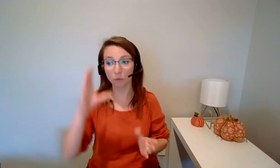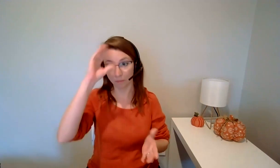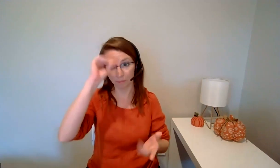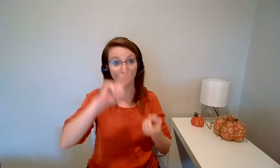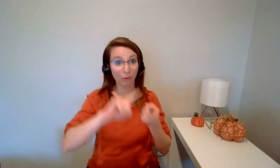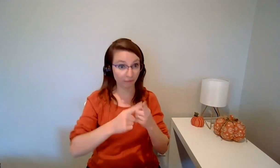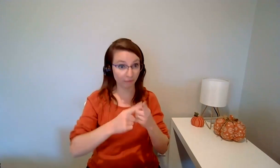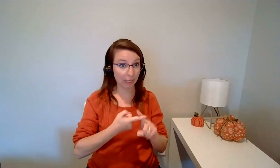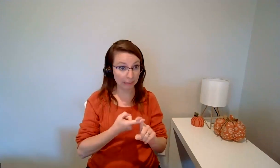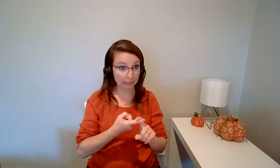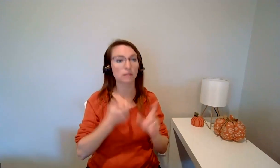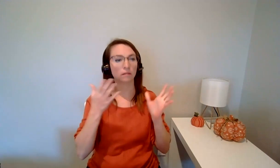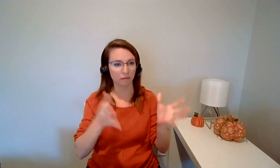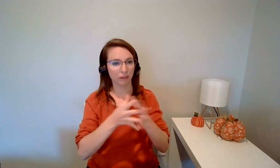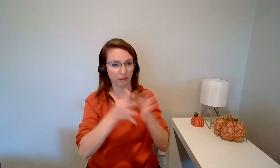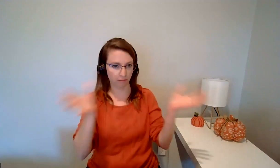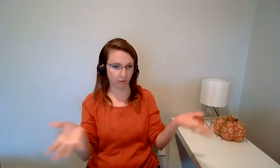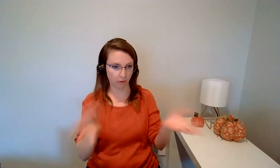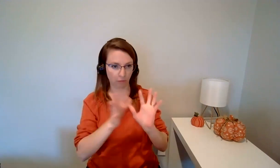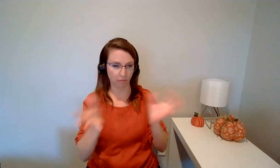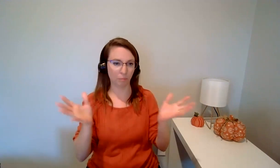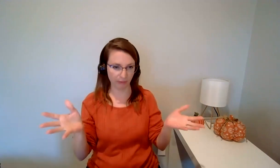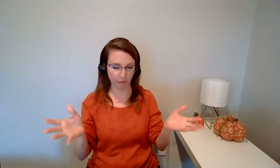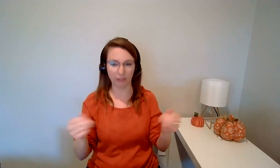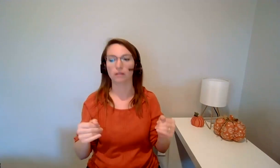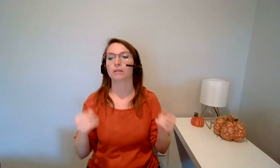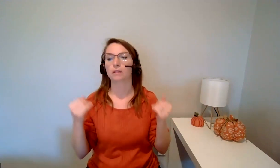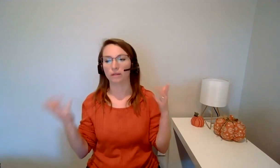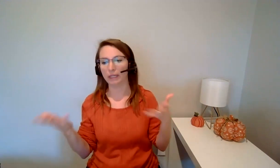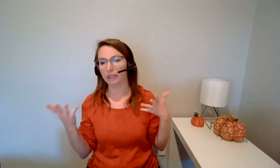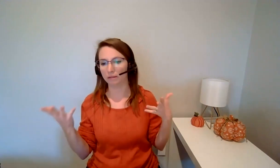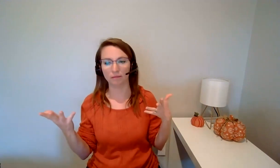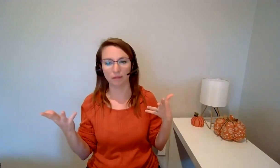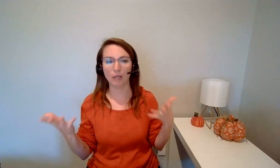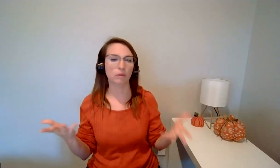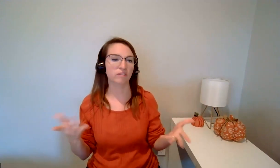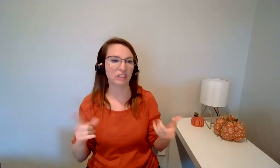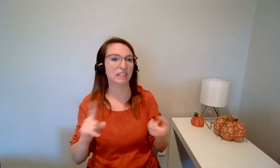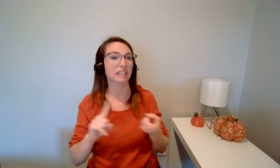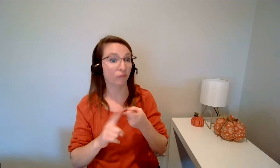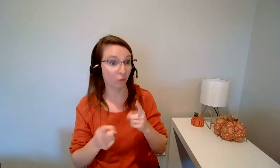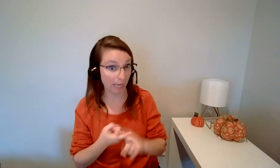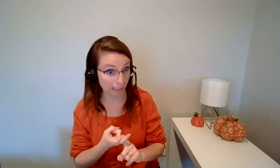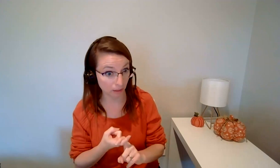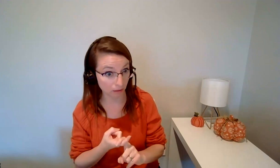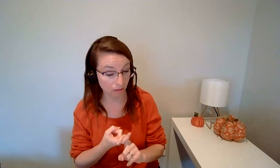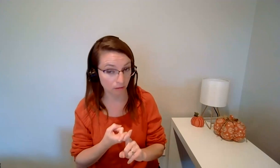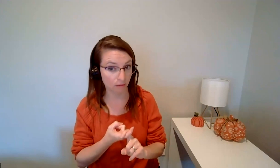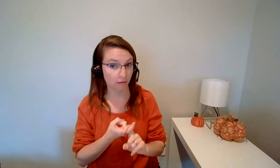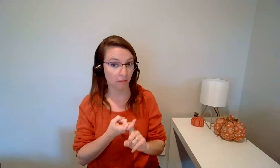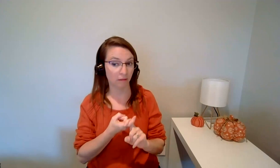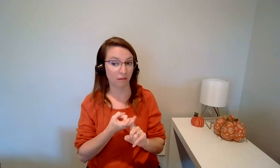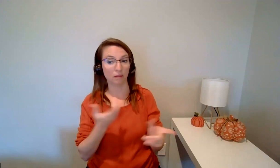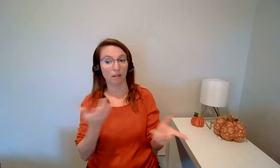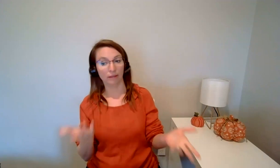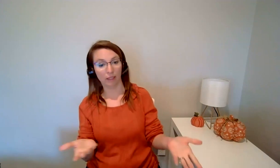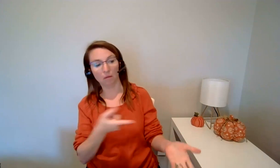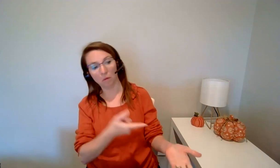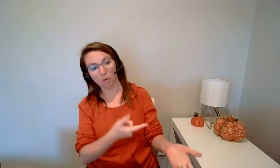So boyfriend, boyfriend. If I would have just said friend, and then